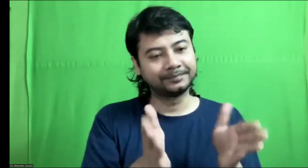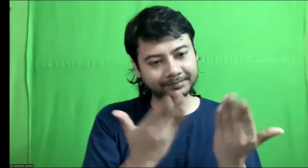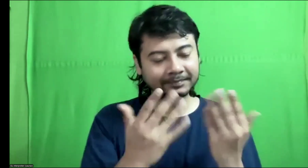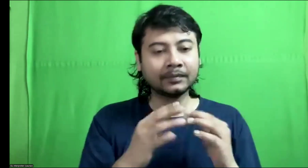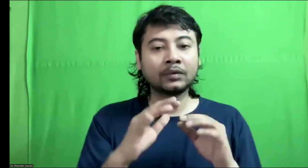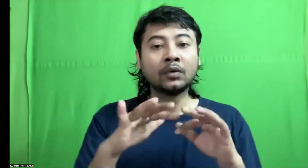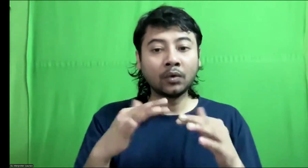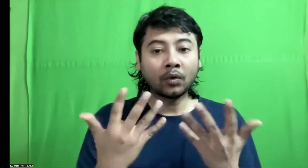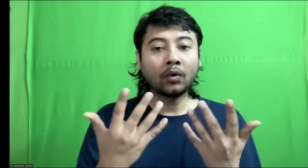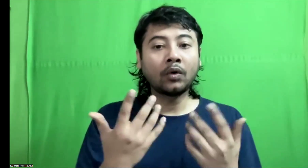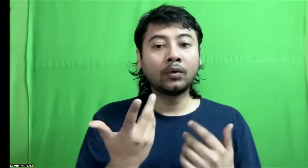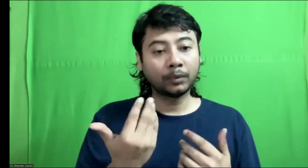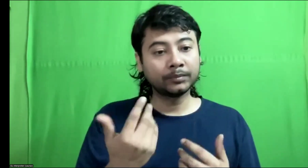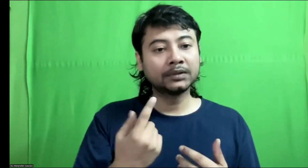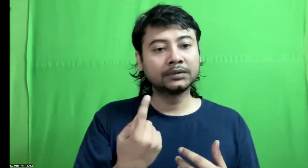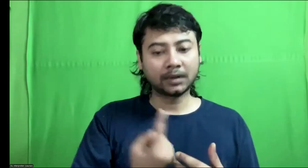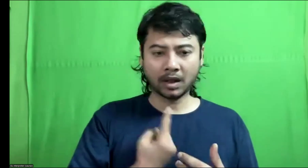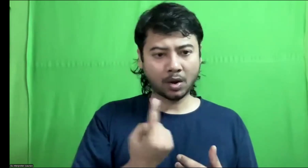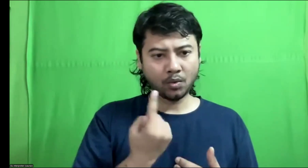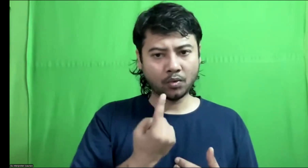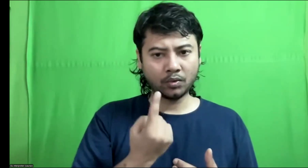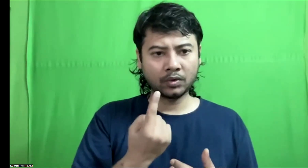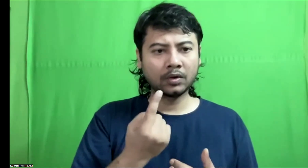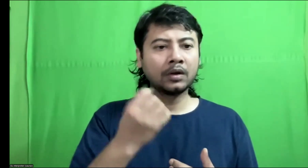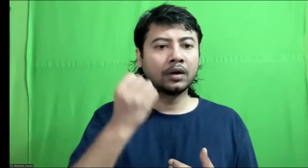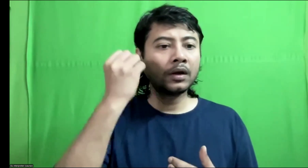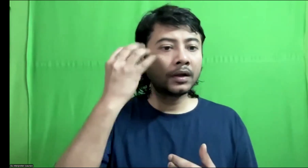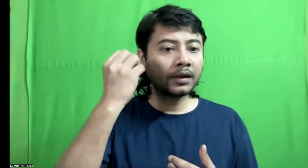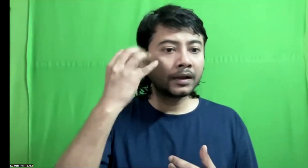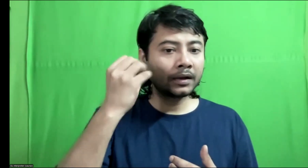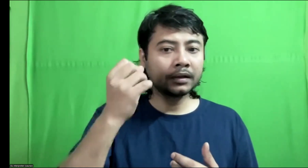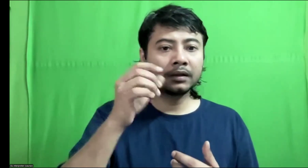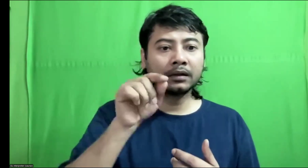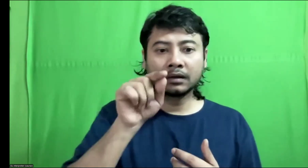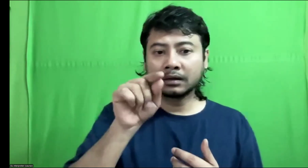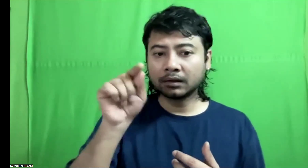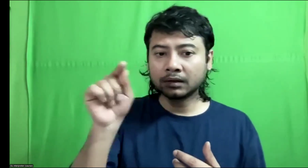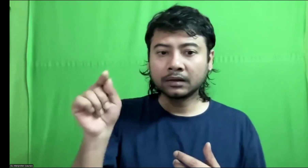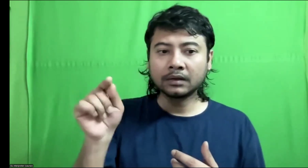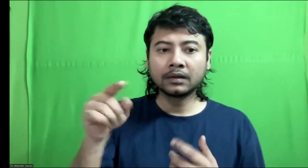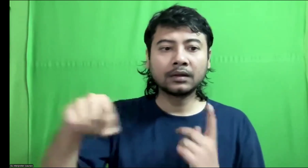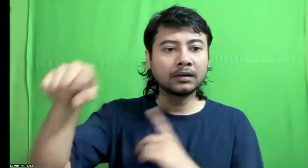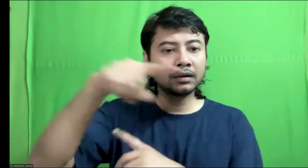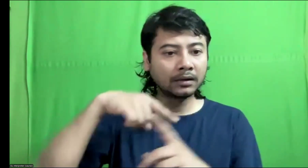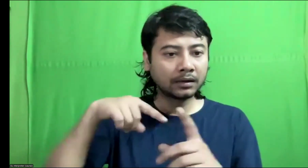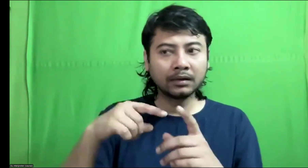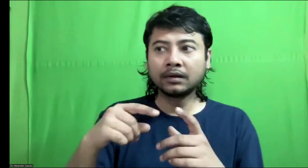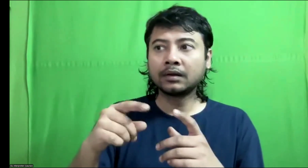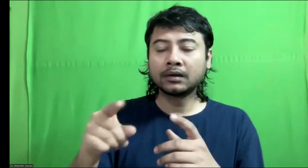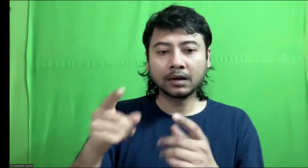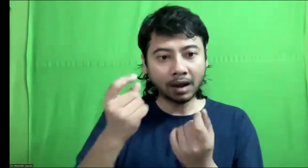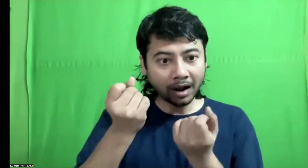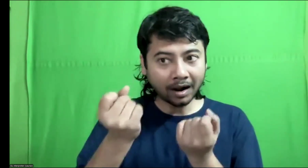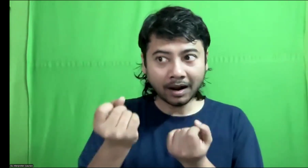some hearing people who are like-minded, who are like you and who will support you. Because, you know, when